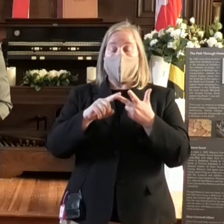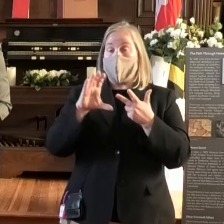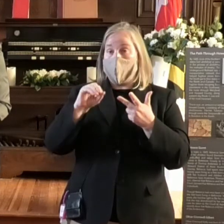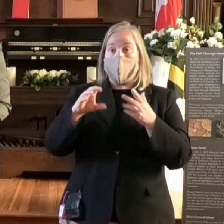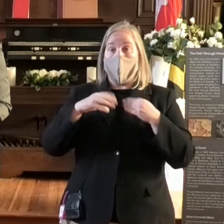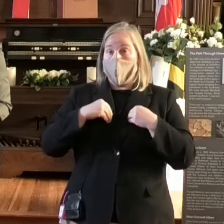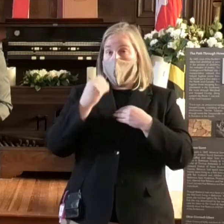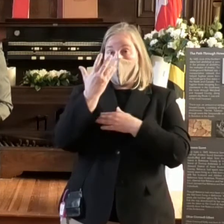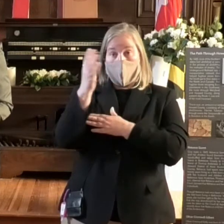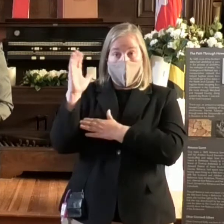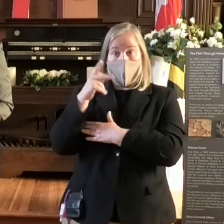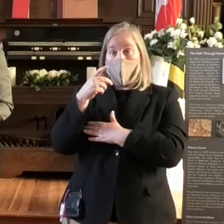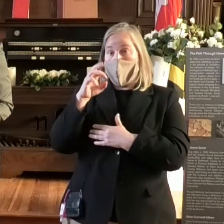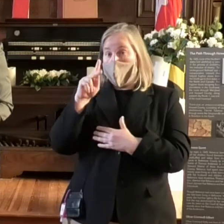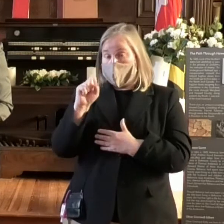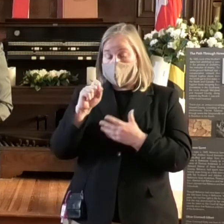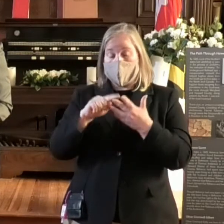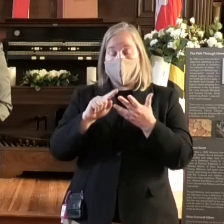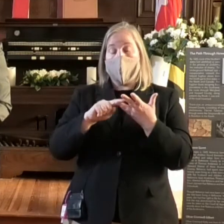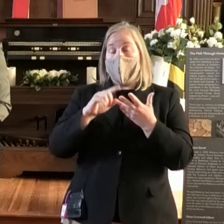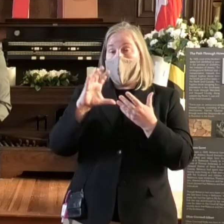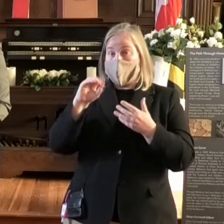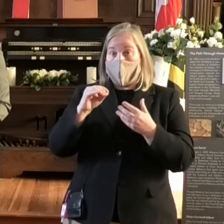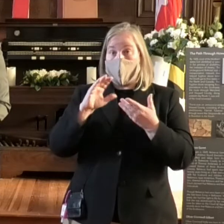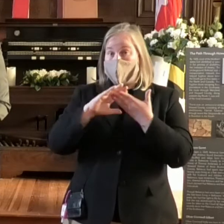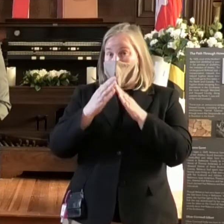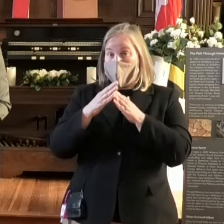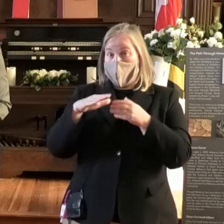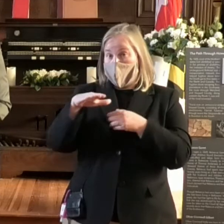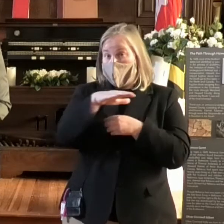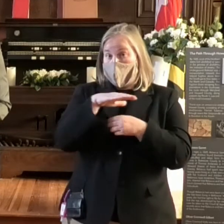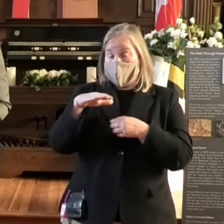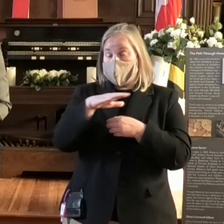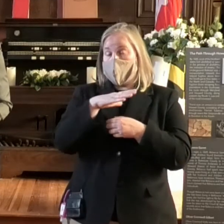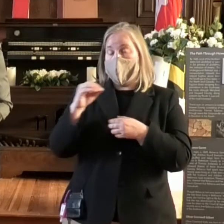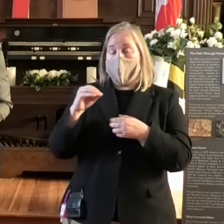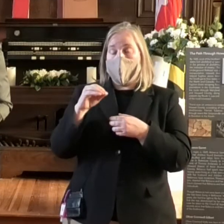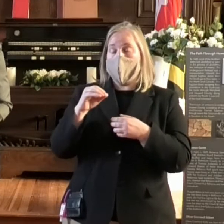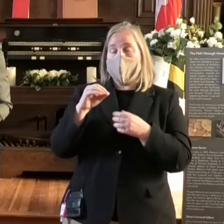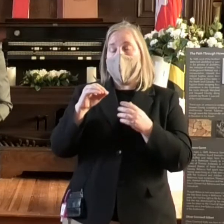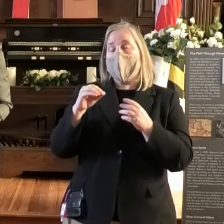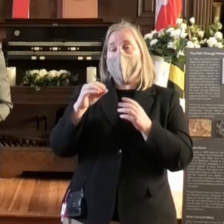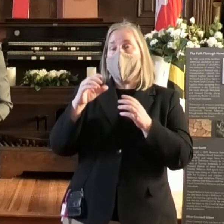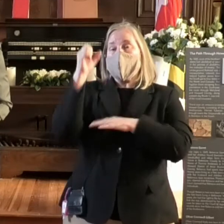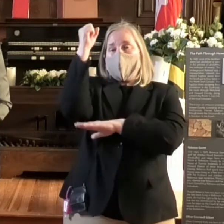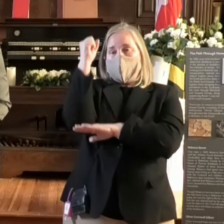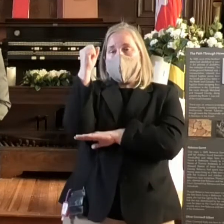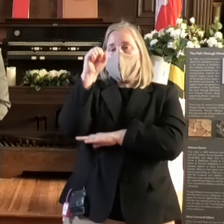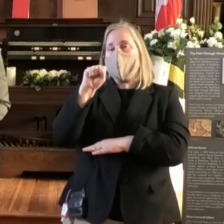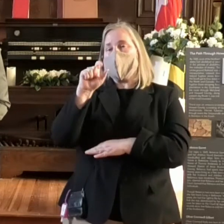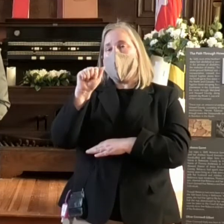county-owned parks, county neighborhoods, and statues in county-owned parks.